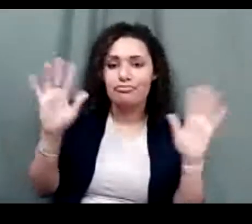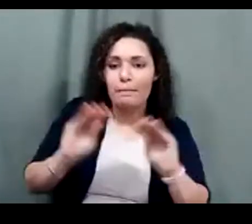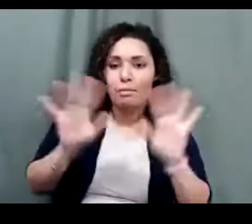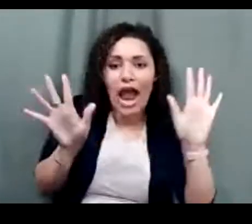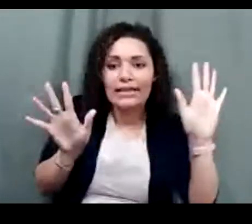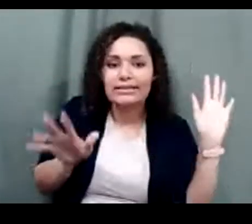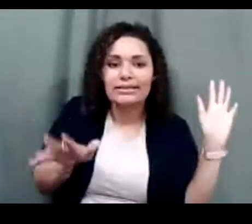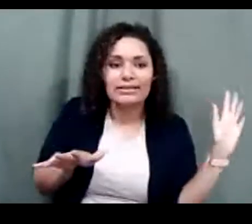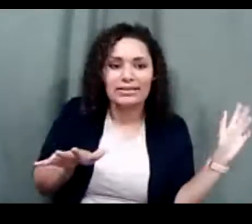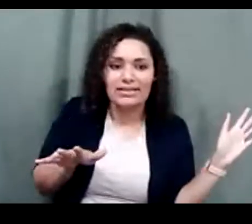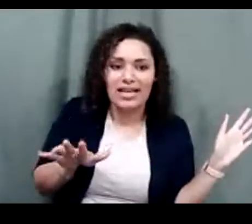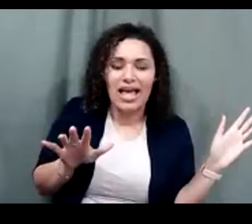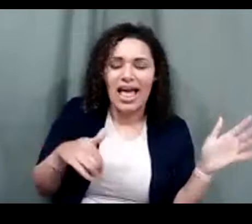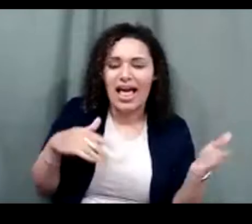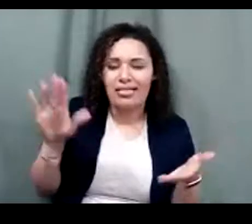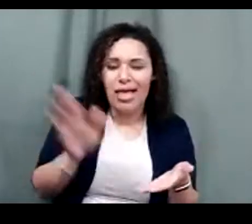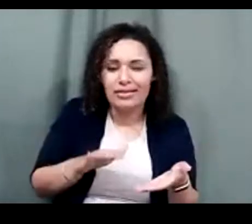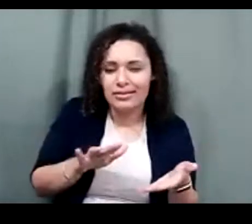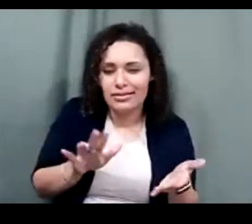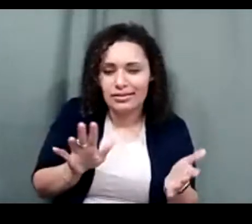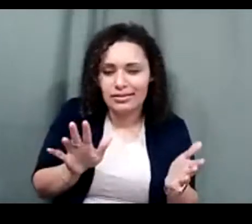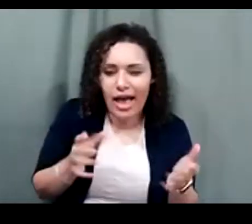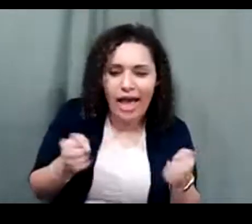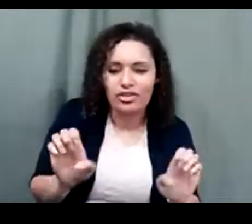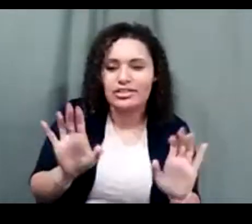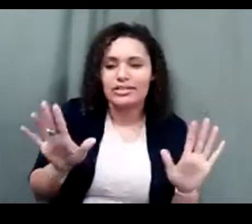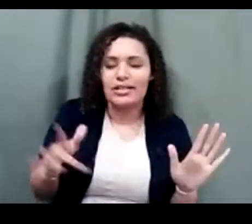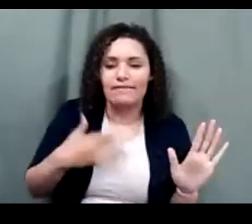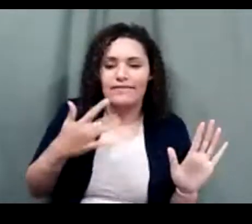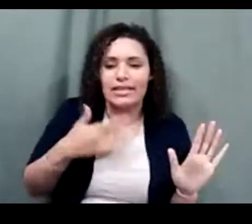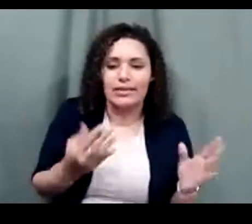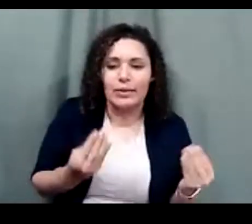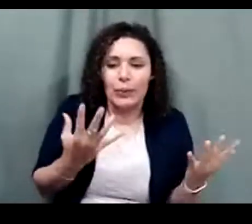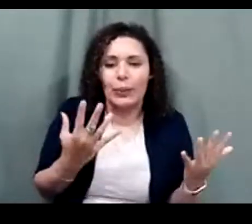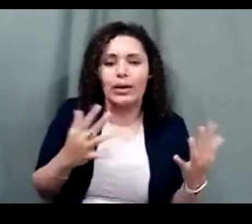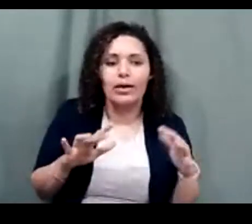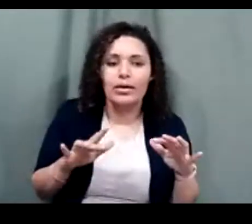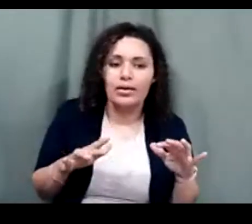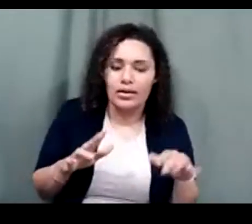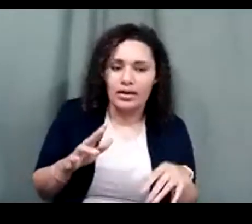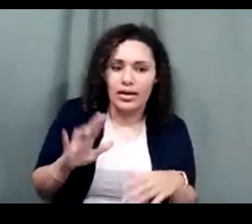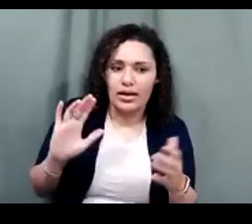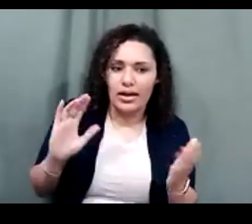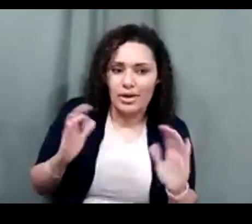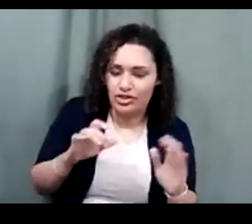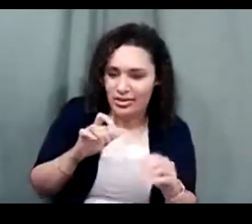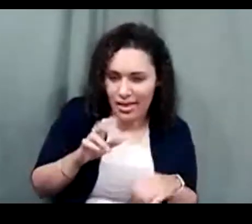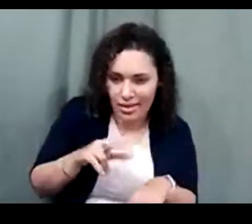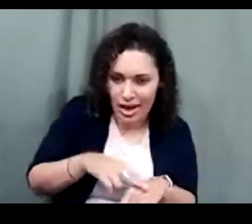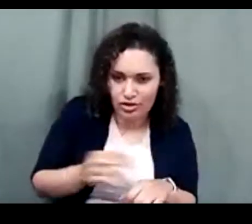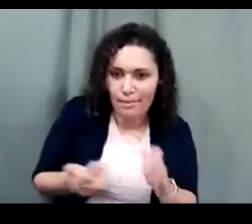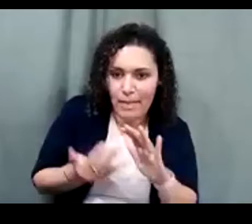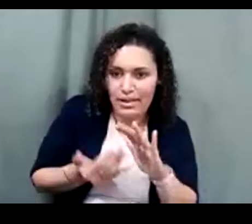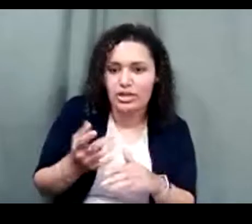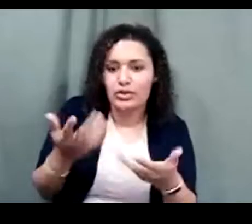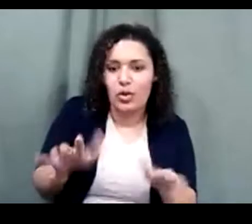well, effervescent from the bubbles, but even just effervescent in terms of kind of feel aside from actual bubbliness. Yeah. You don't want a lot of skin contact because you're